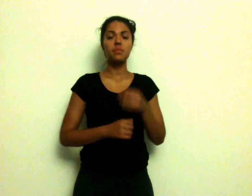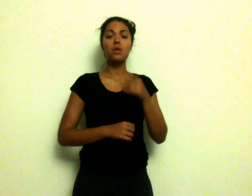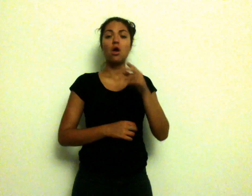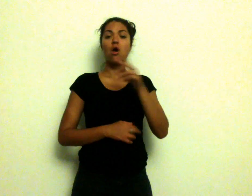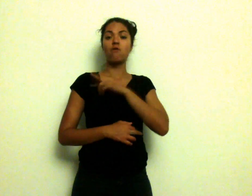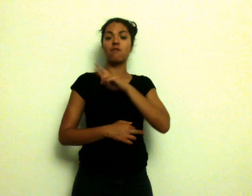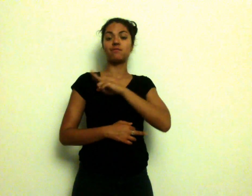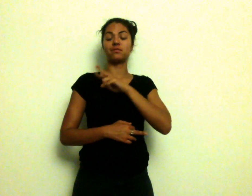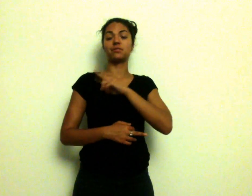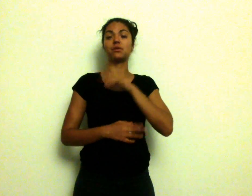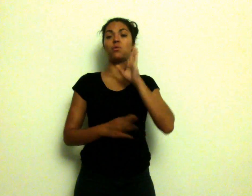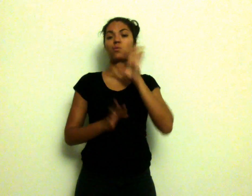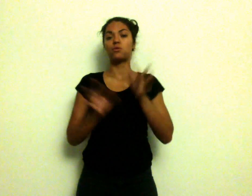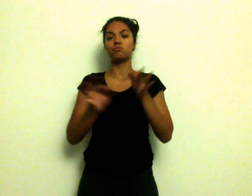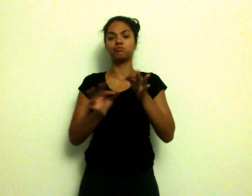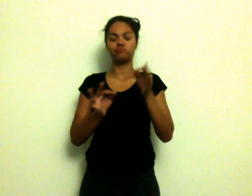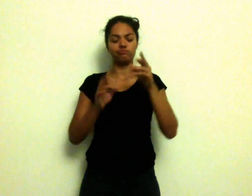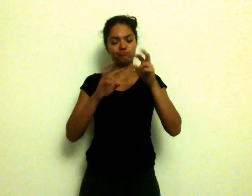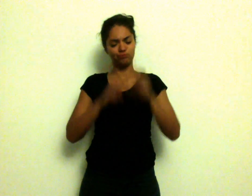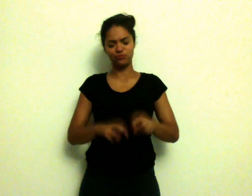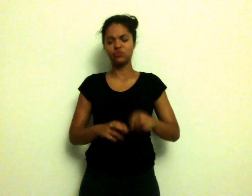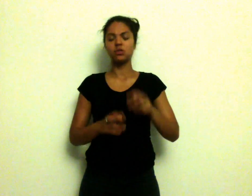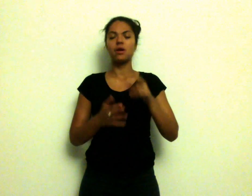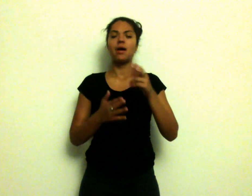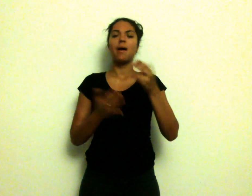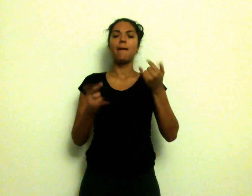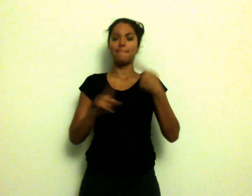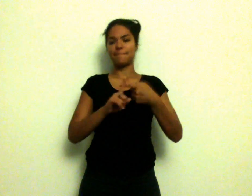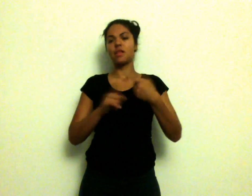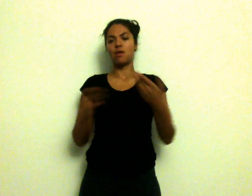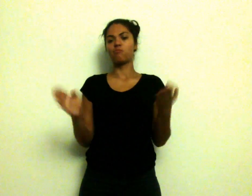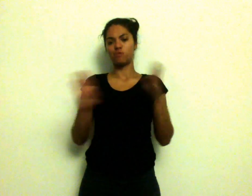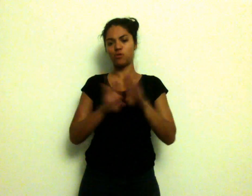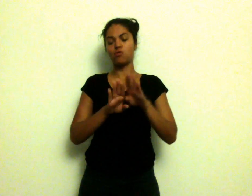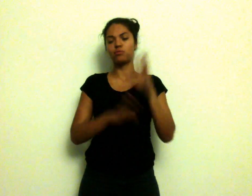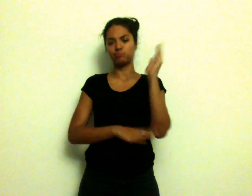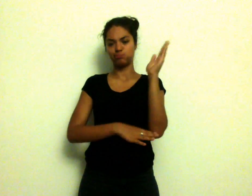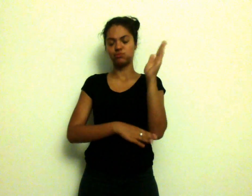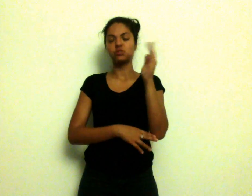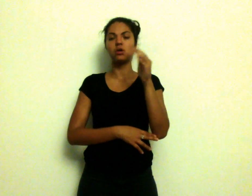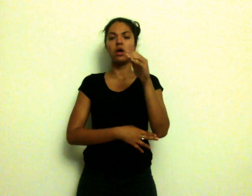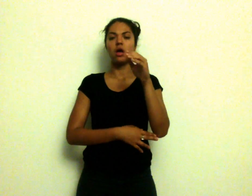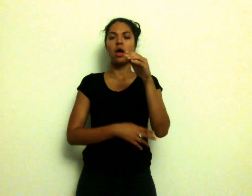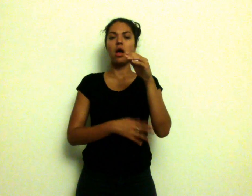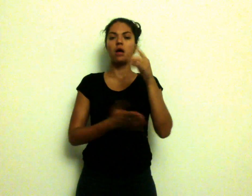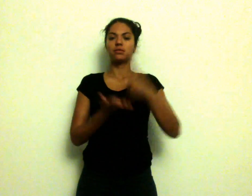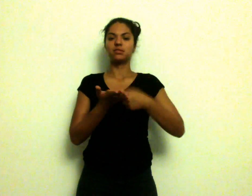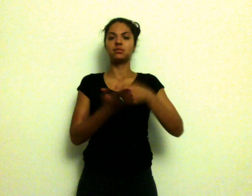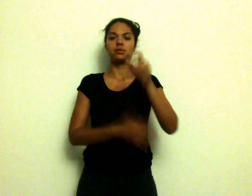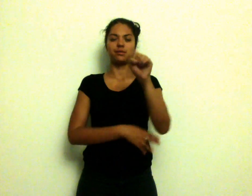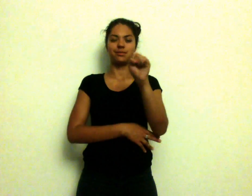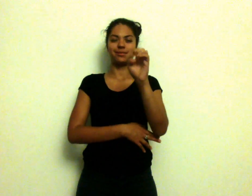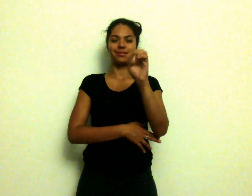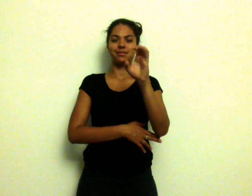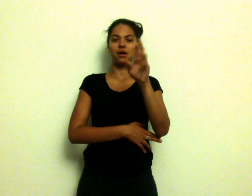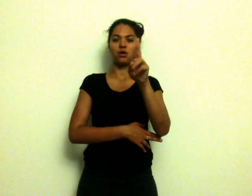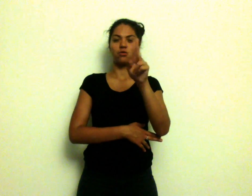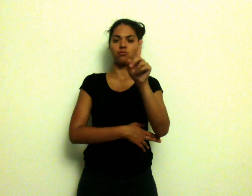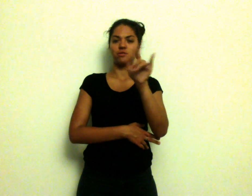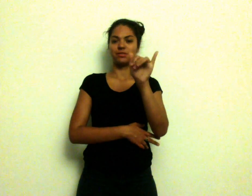from Ravi titled Secularization, Its Control and Power. Now there's no doubt we're in a secularized culture, but what does that mean